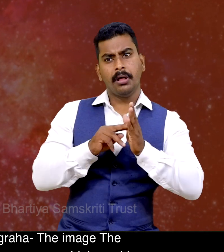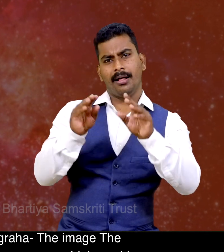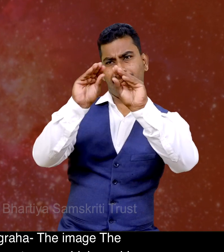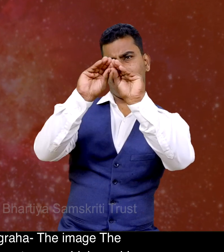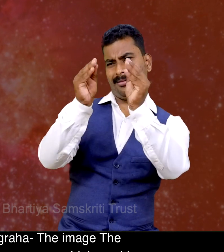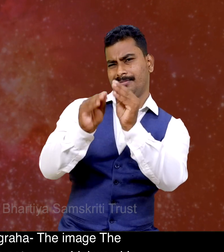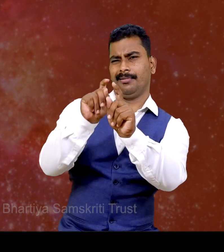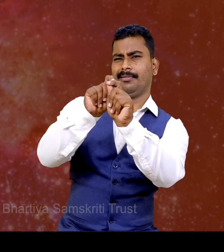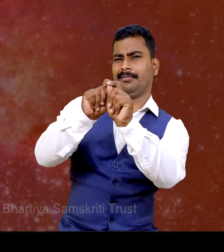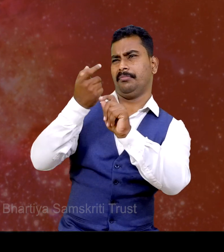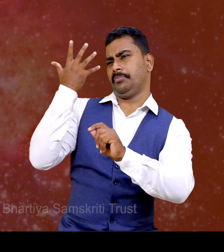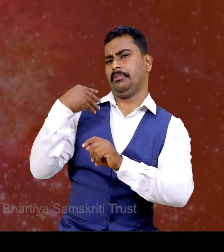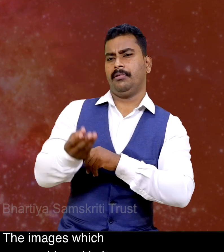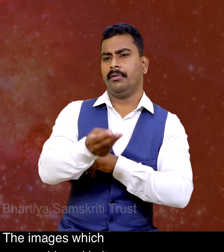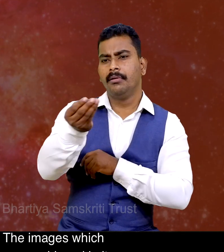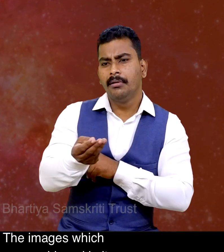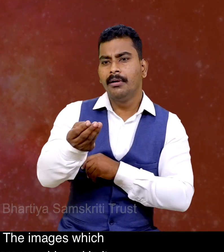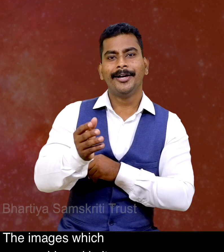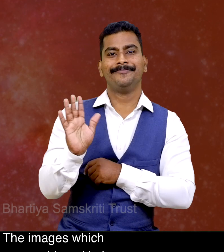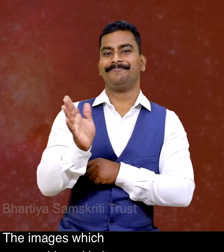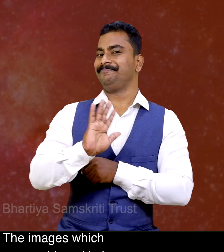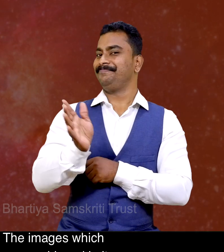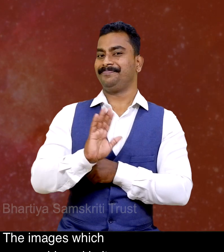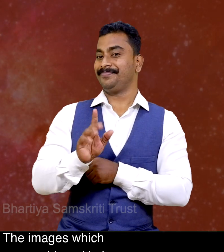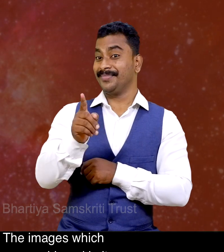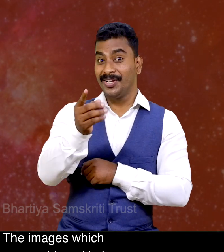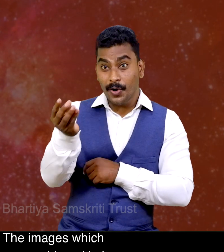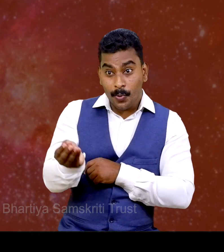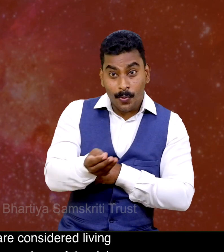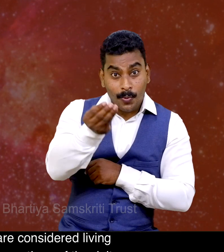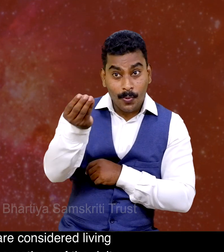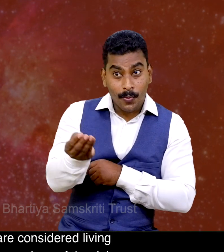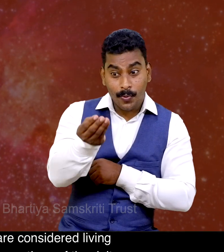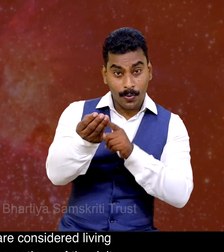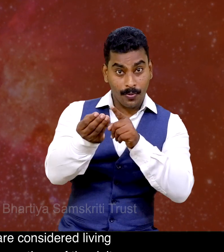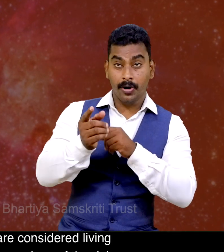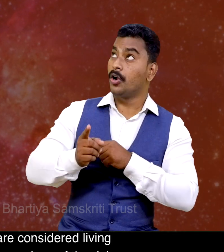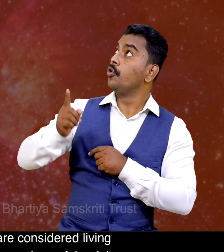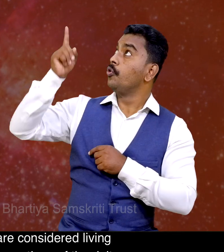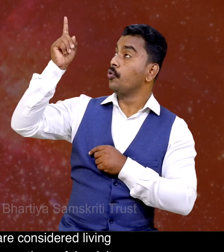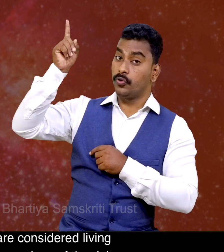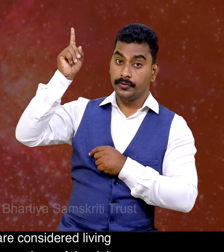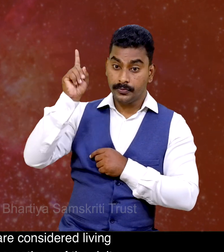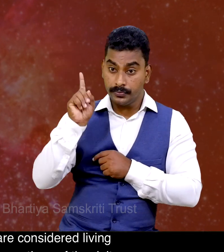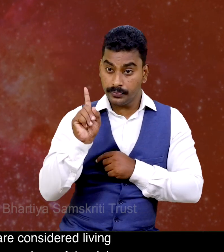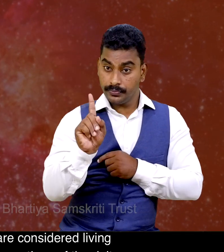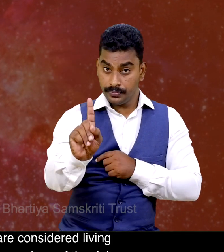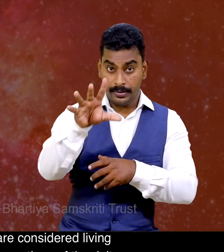idol worship. The images which are worshipped in it are considered living incarnations of the